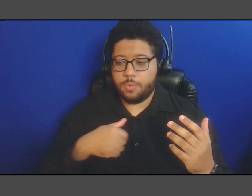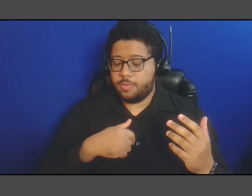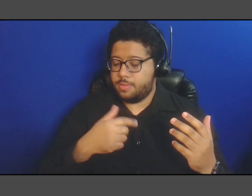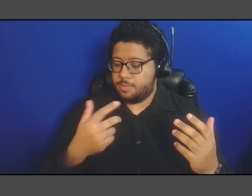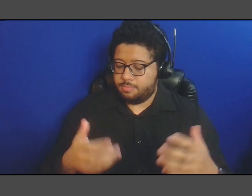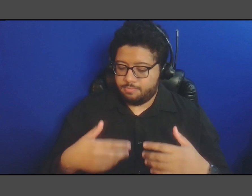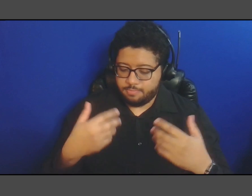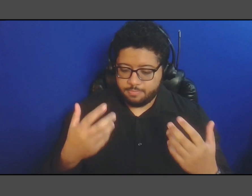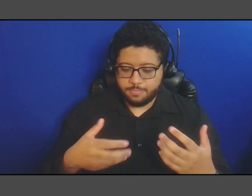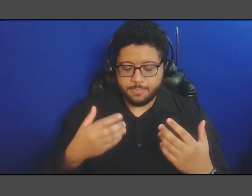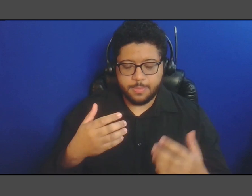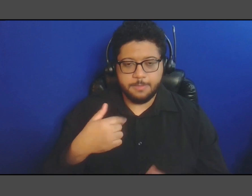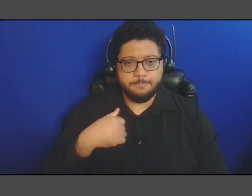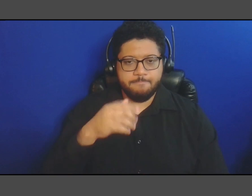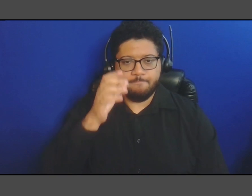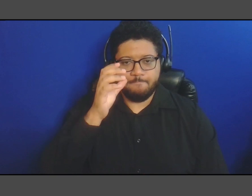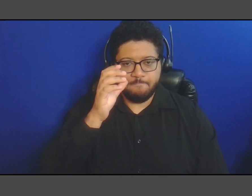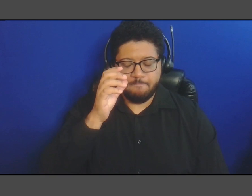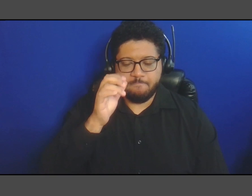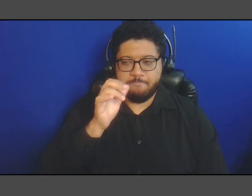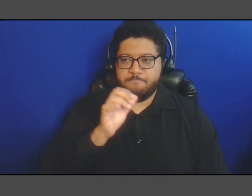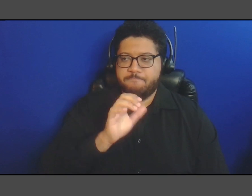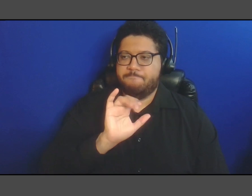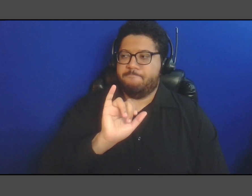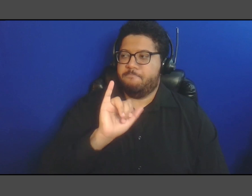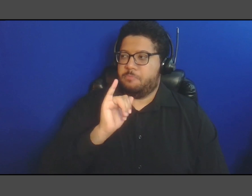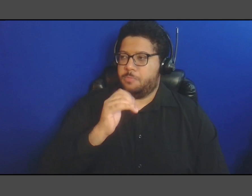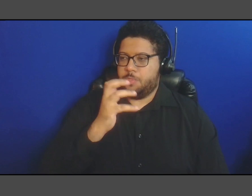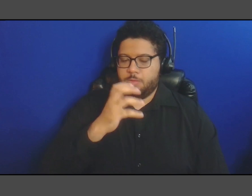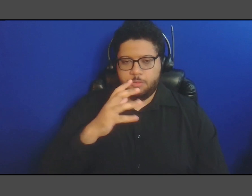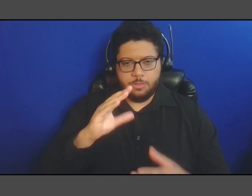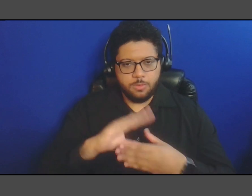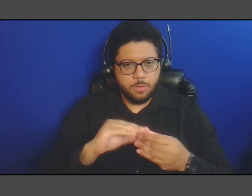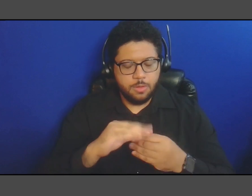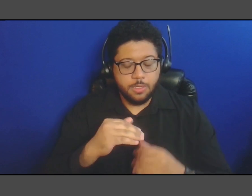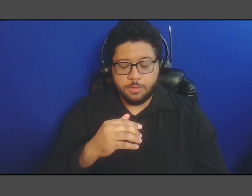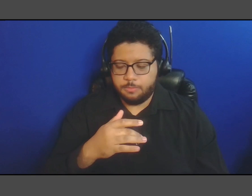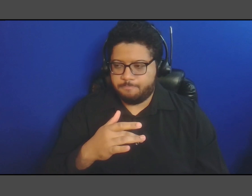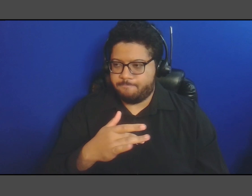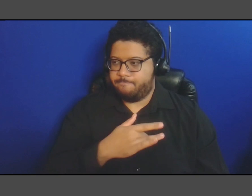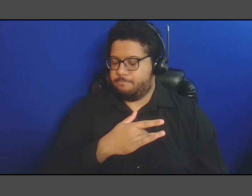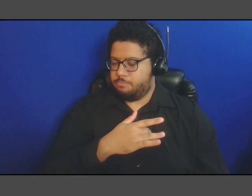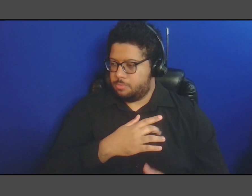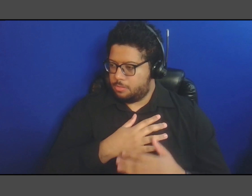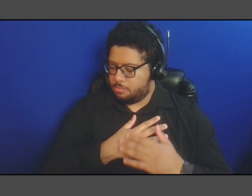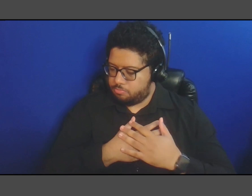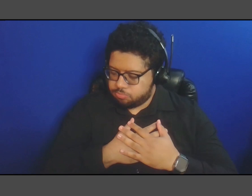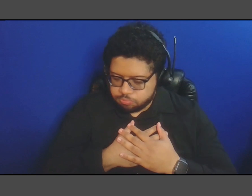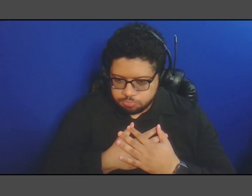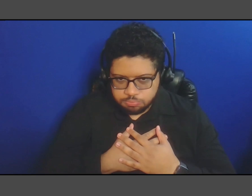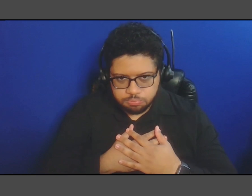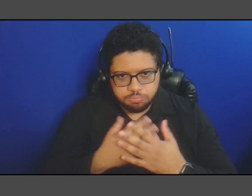disturbing and sad stories that you could ever imagine.